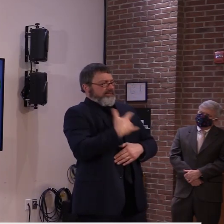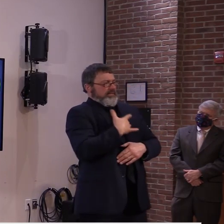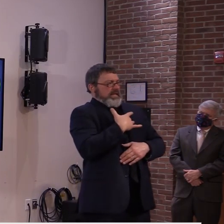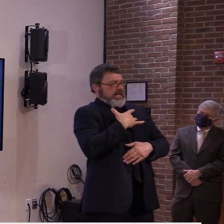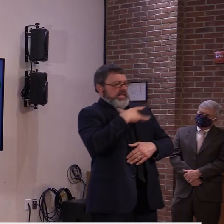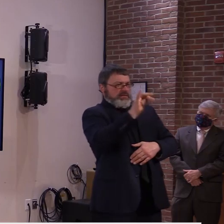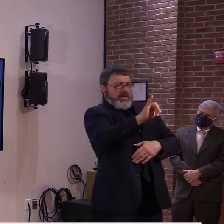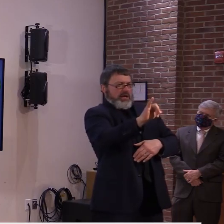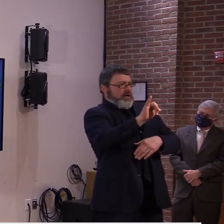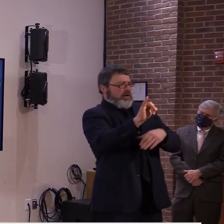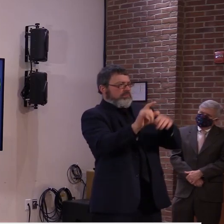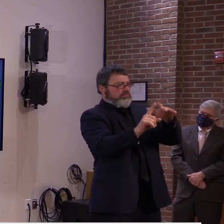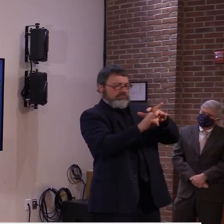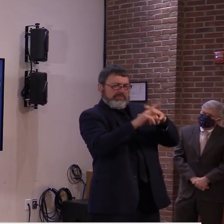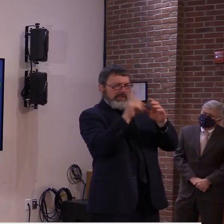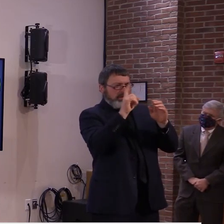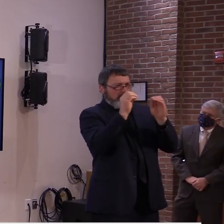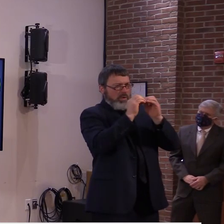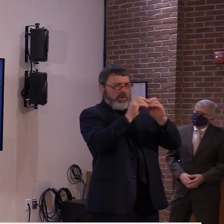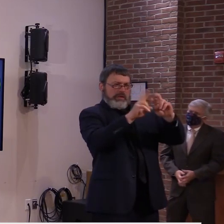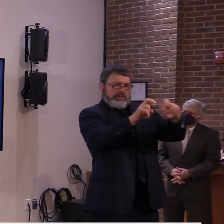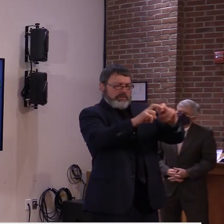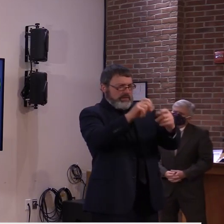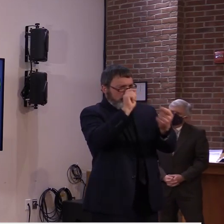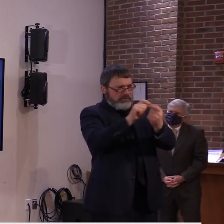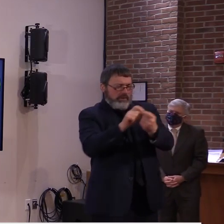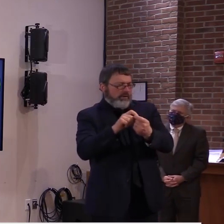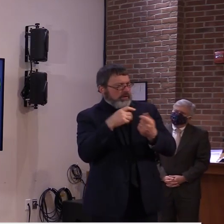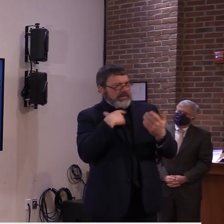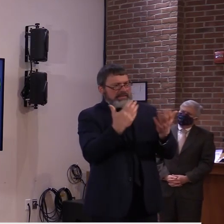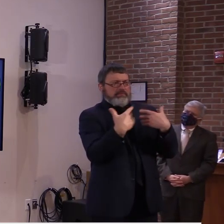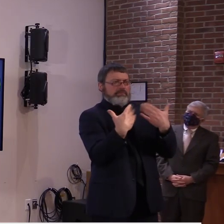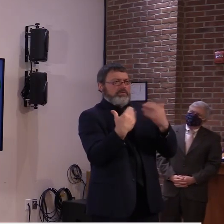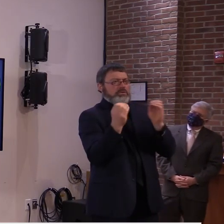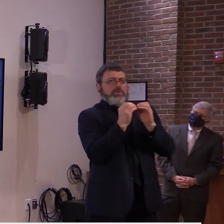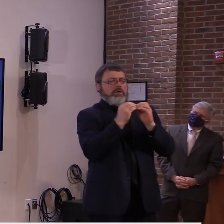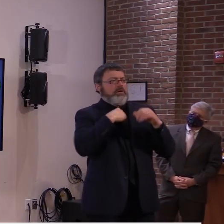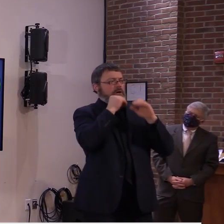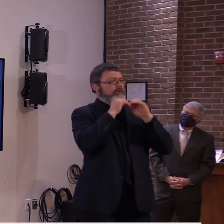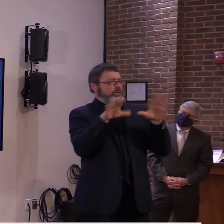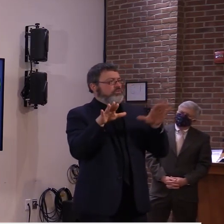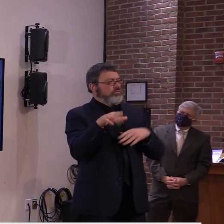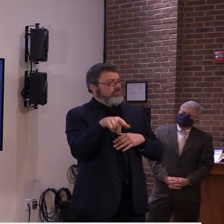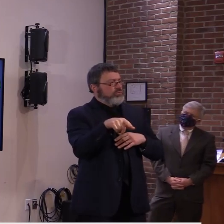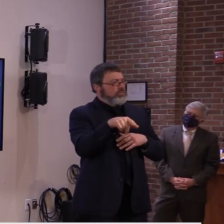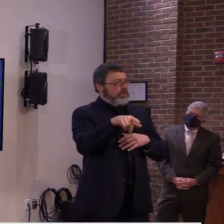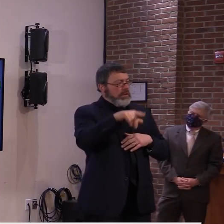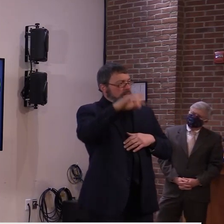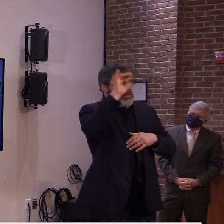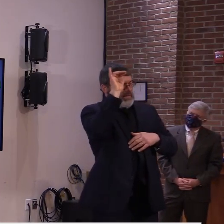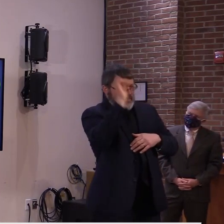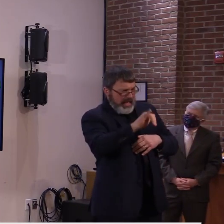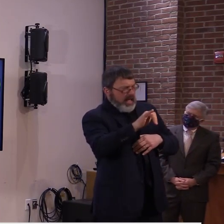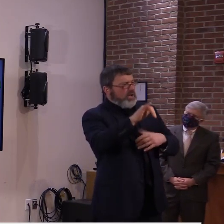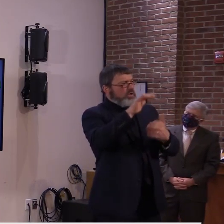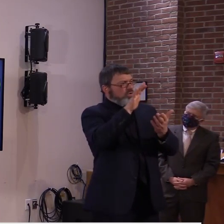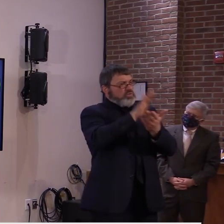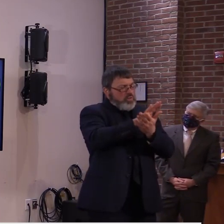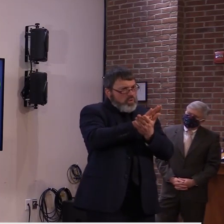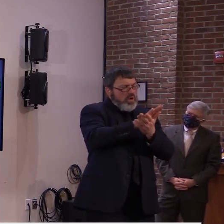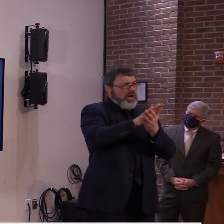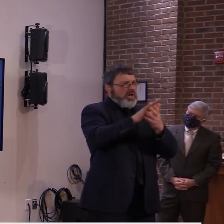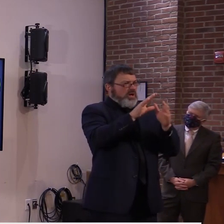Joe, for sake of time, could you get that information to me? Because I think it's probably going to